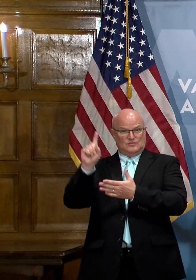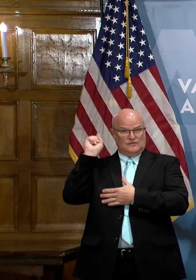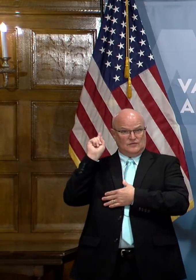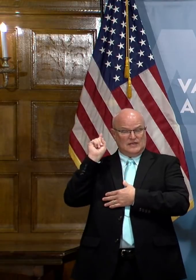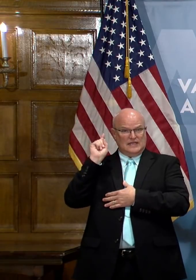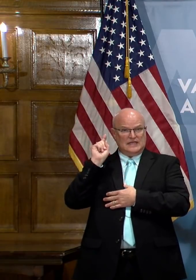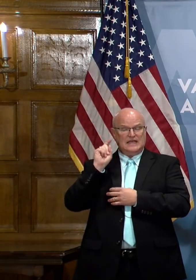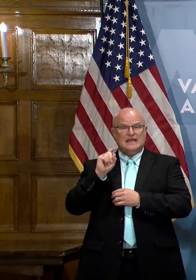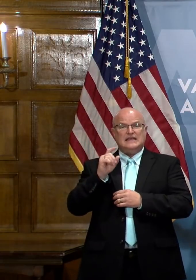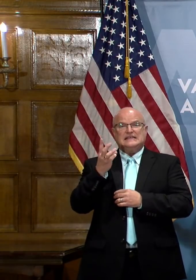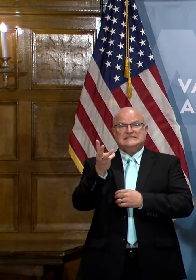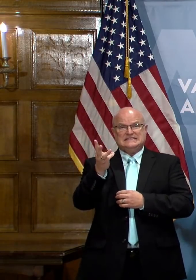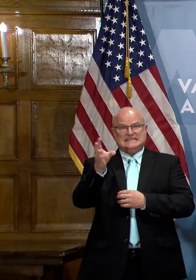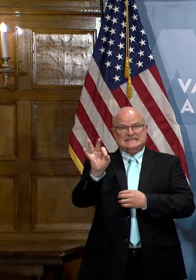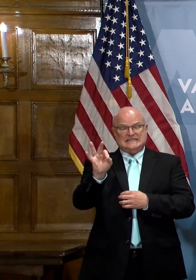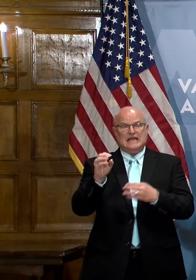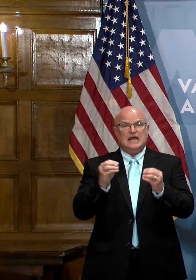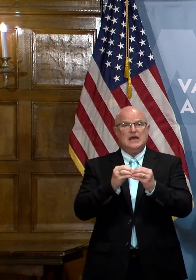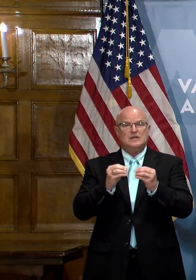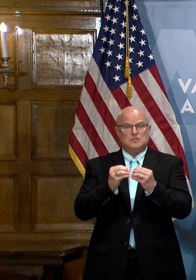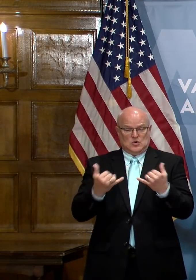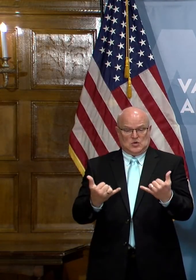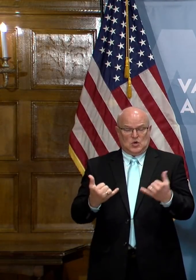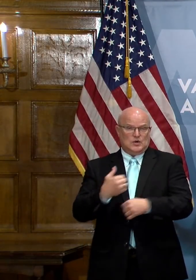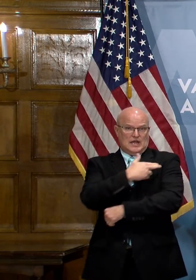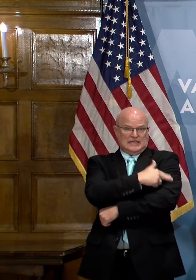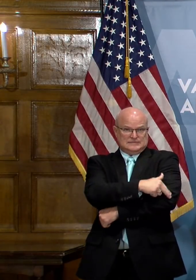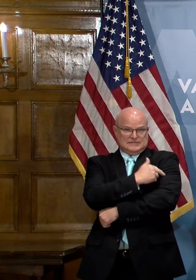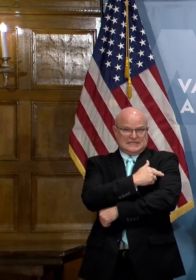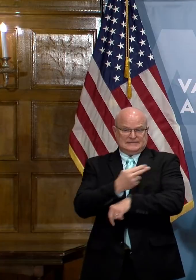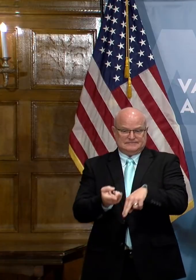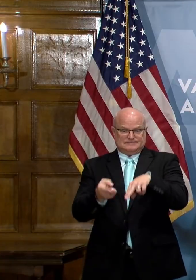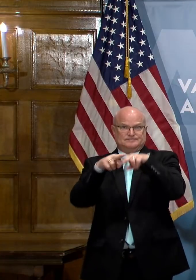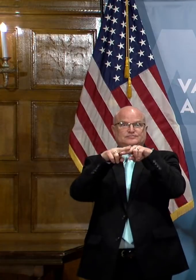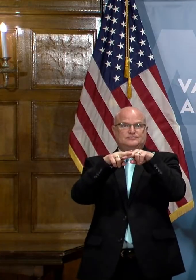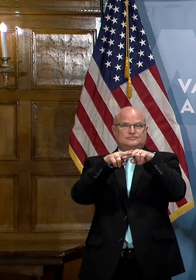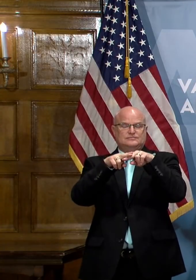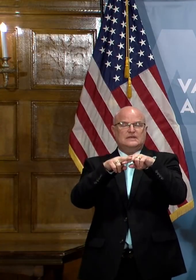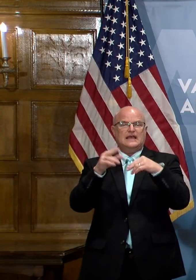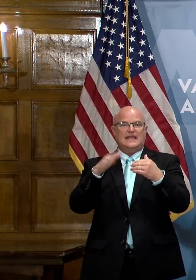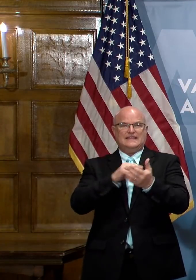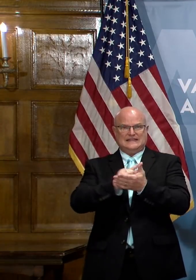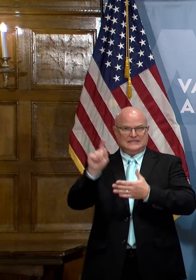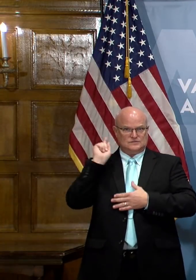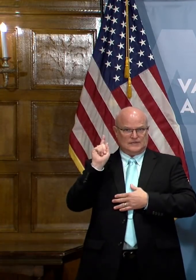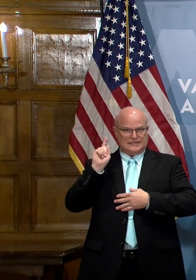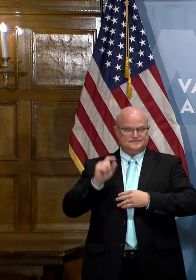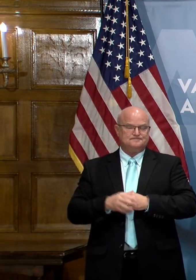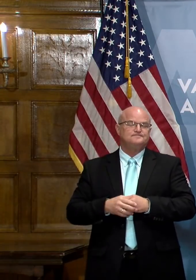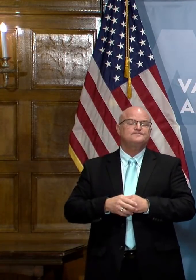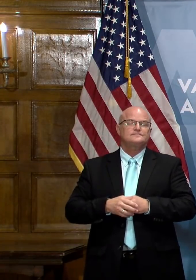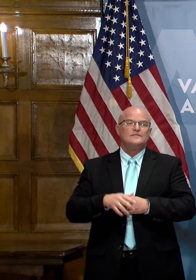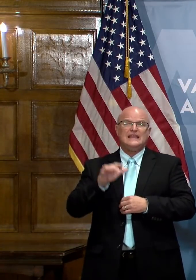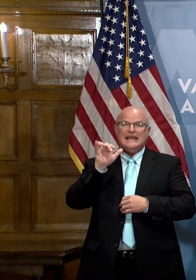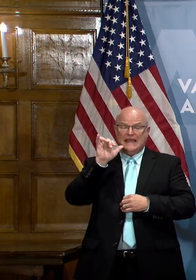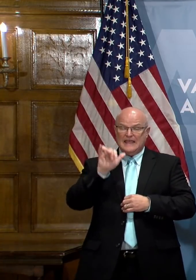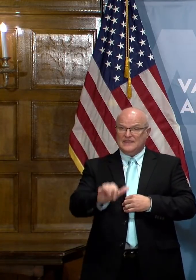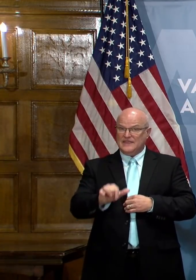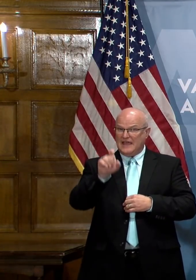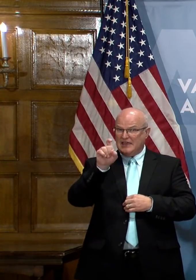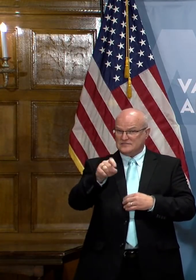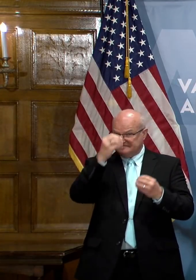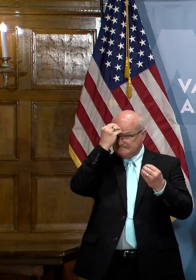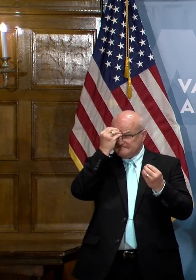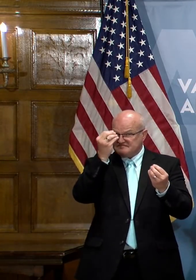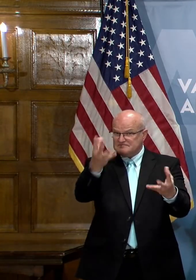and we have 69 more current hospitalizations than the previous week. That alone should tell